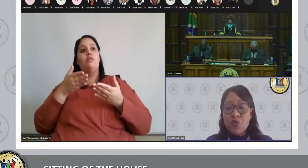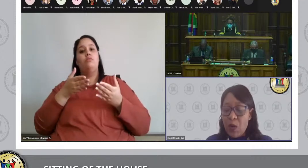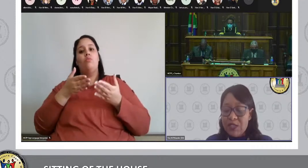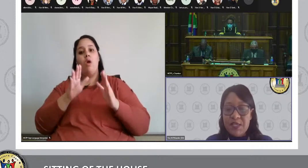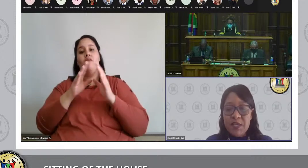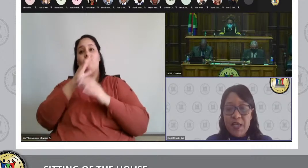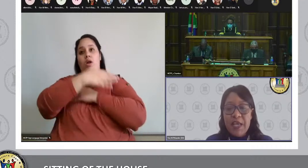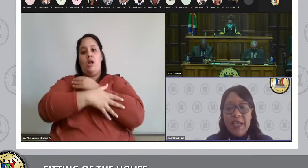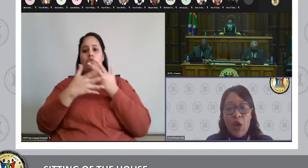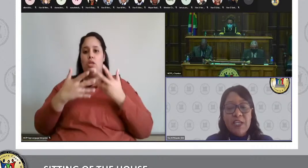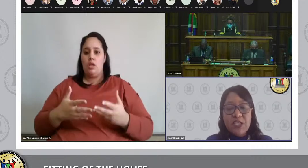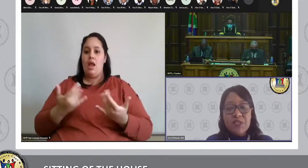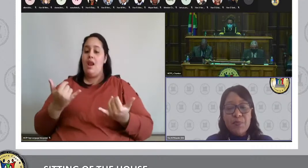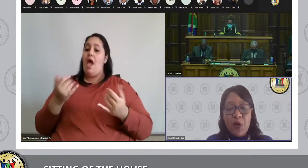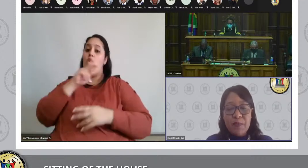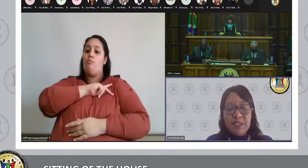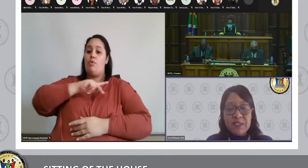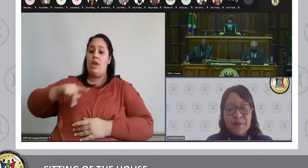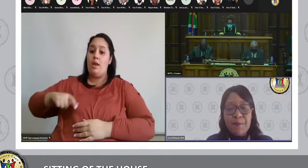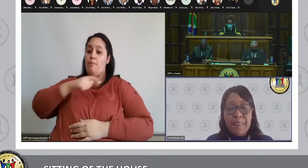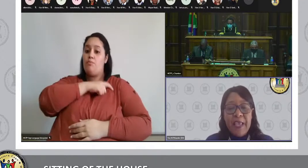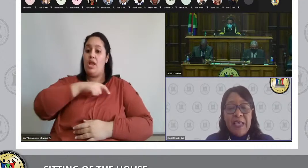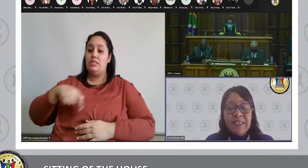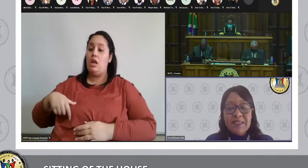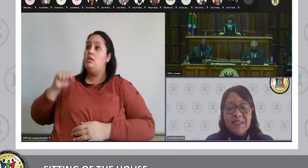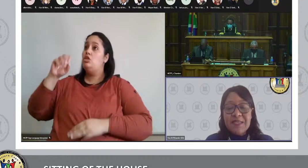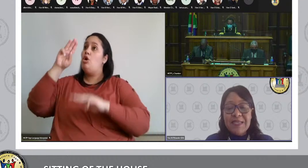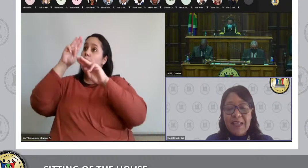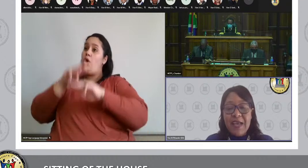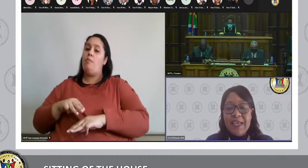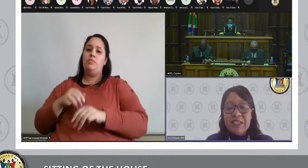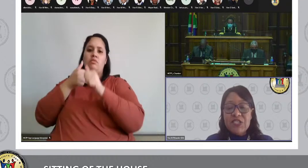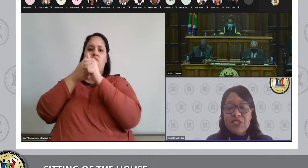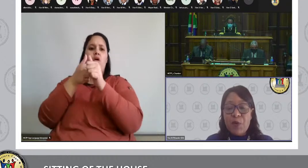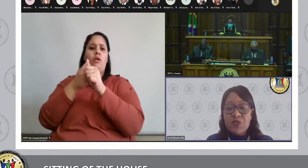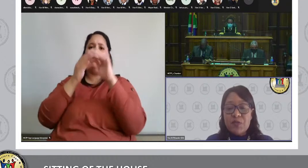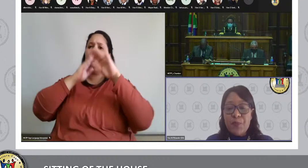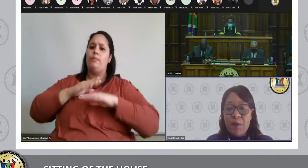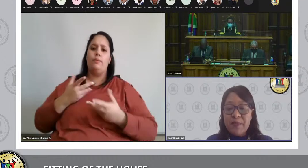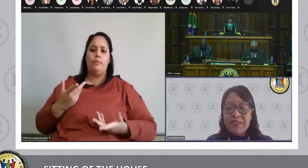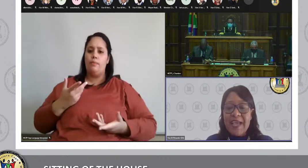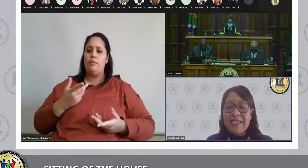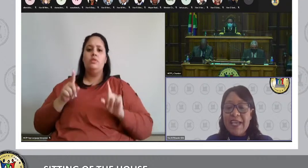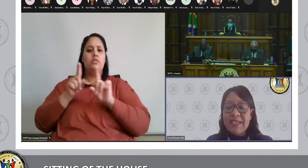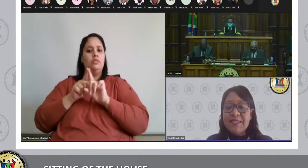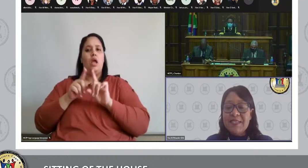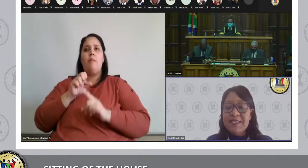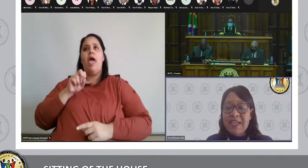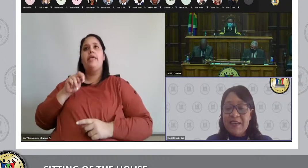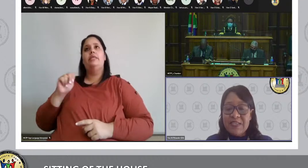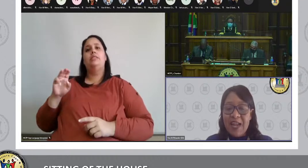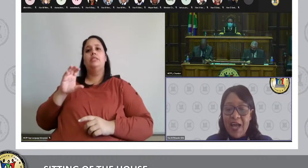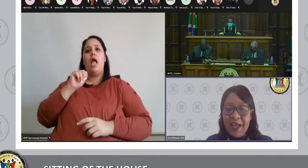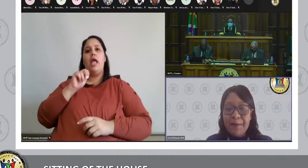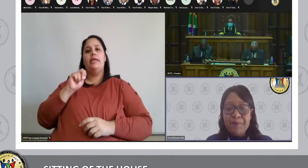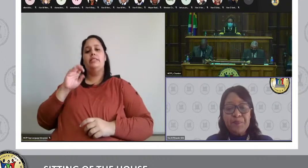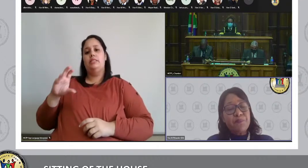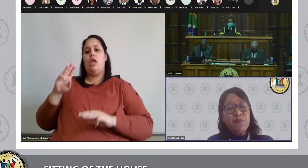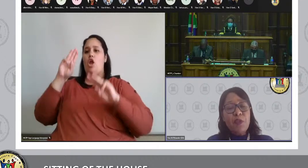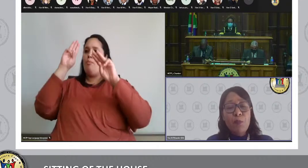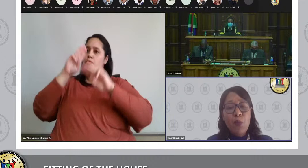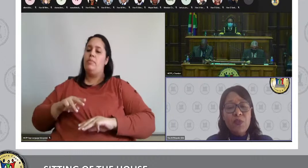is found wanting on his promises. This is another ANC-sponsored promise and ANC-delivered